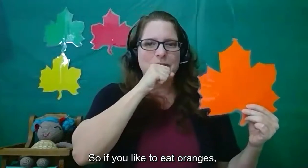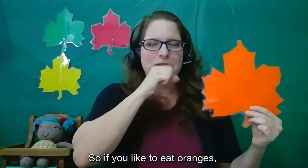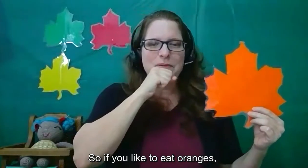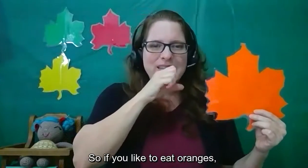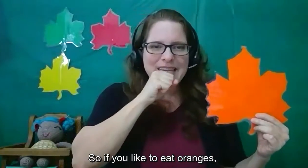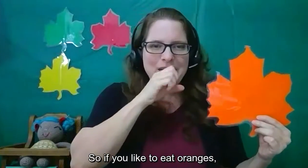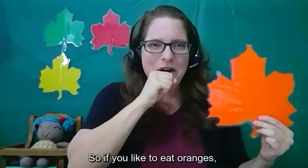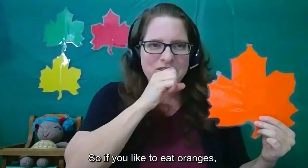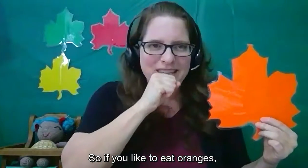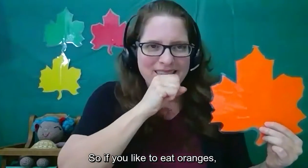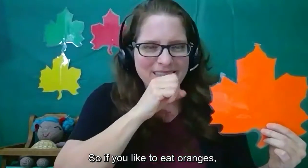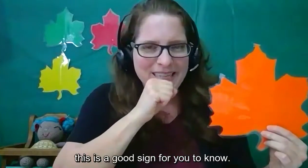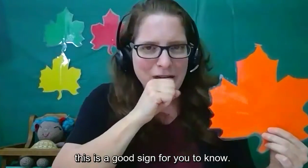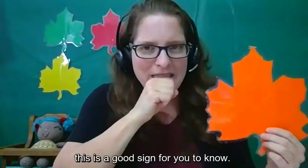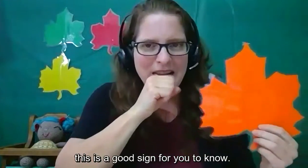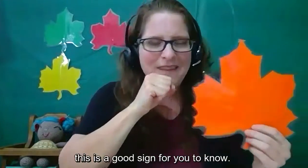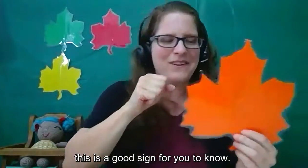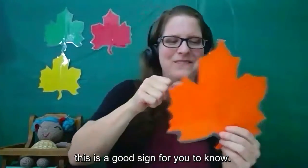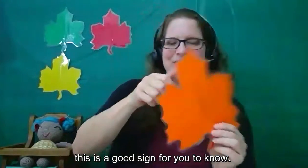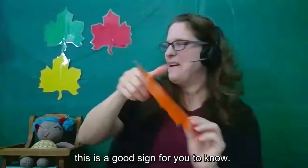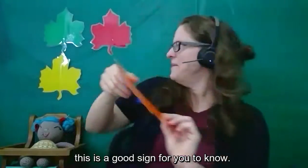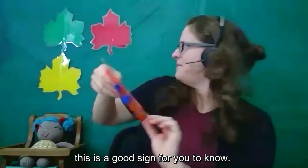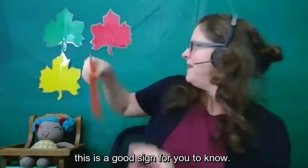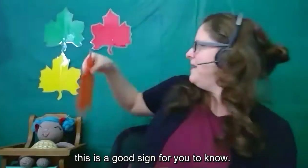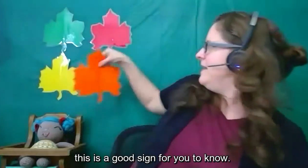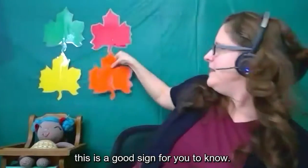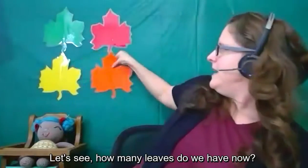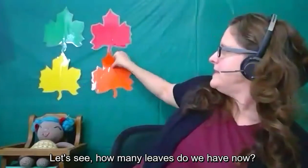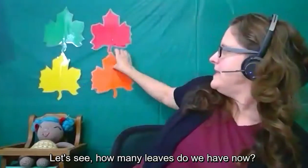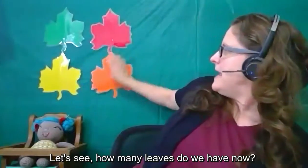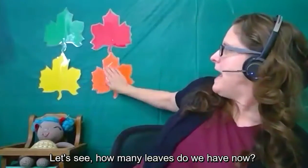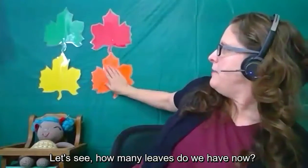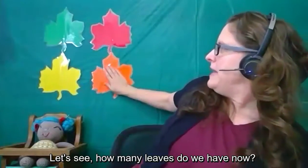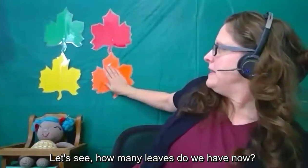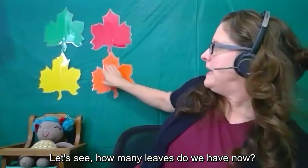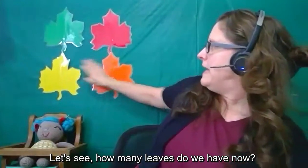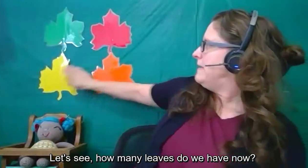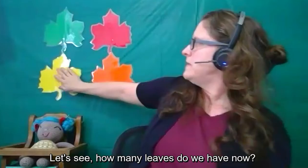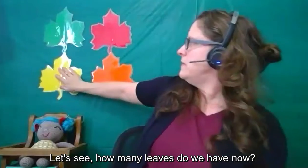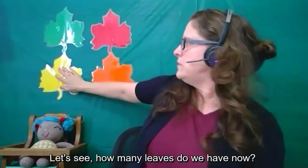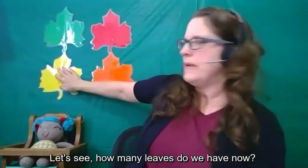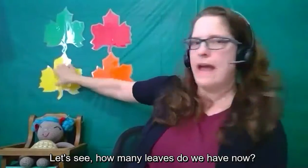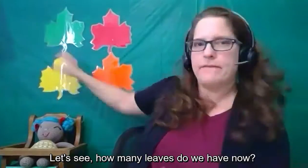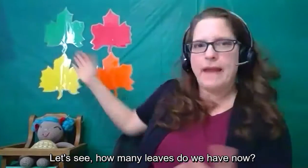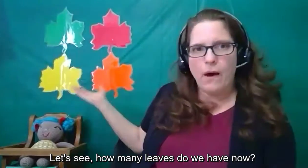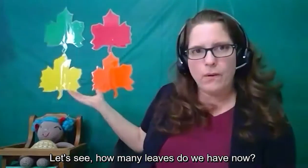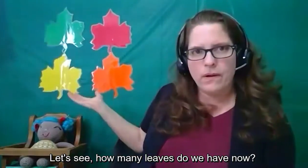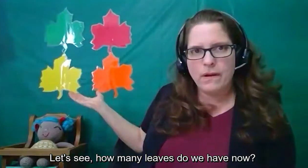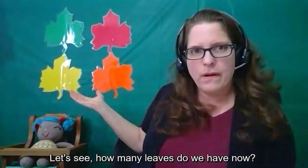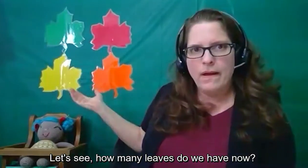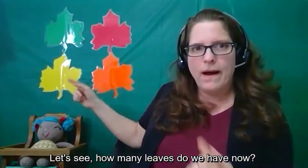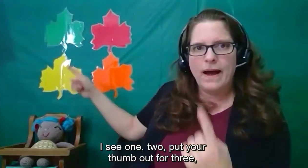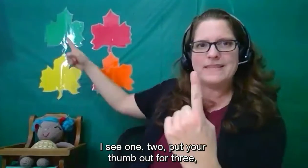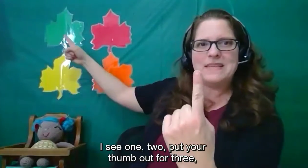if you like to eat oranges, this is a good sign for you to know. Let's see, how many leaves do we have now? I see